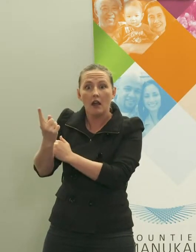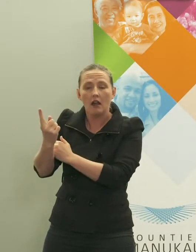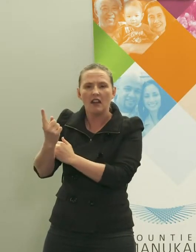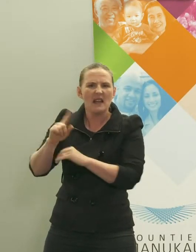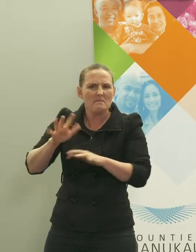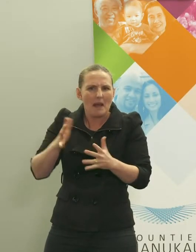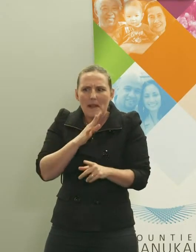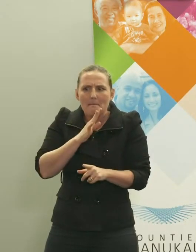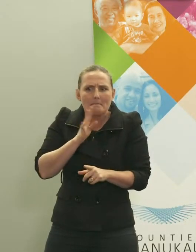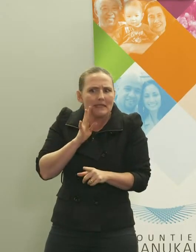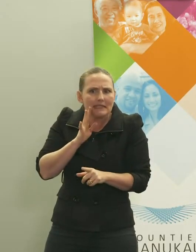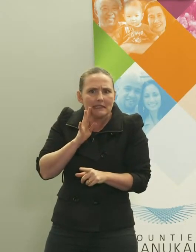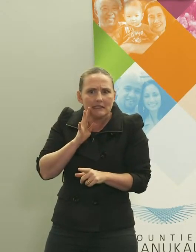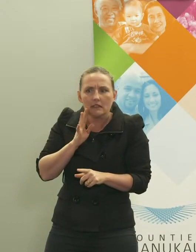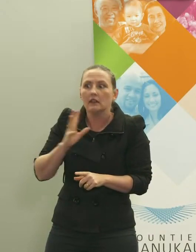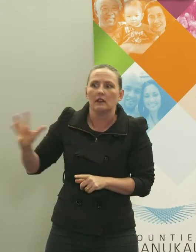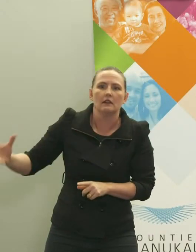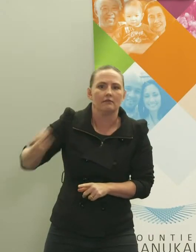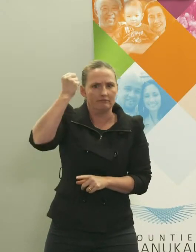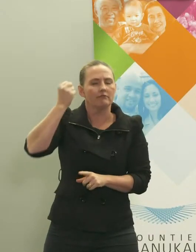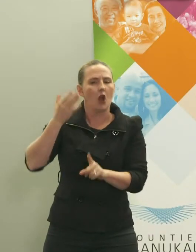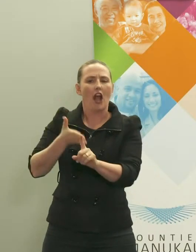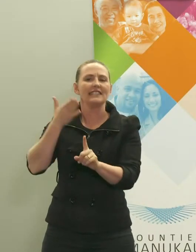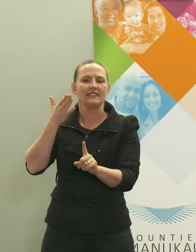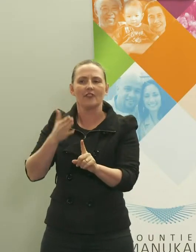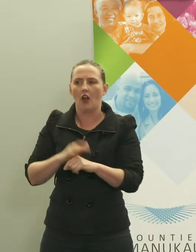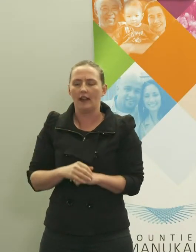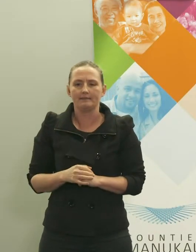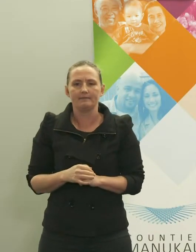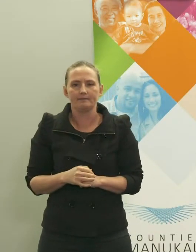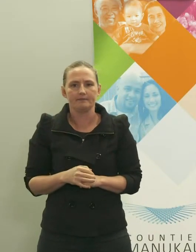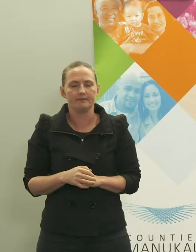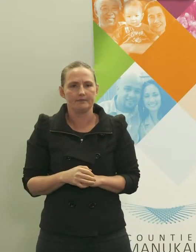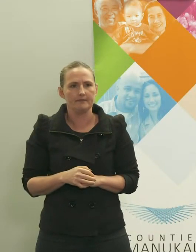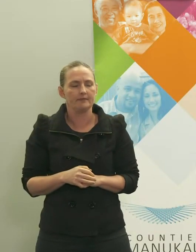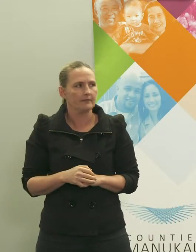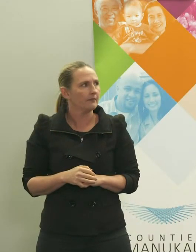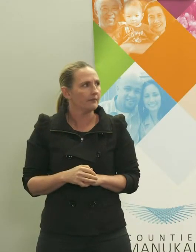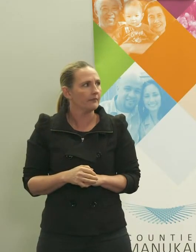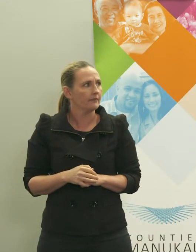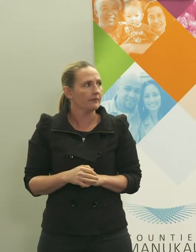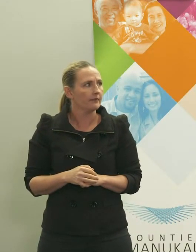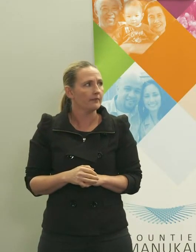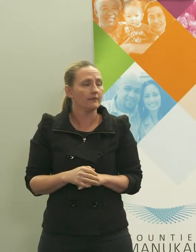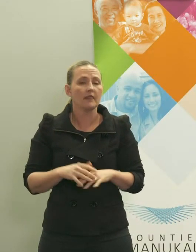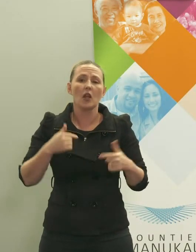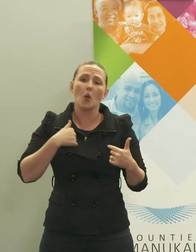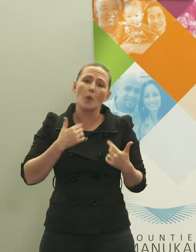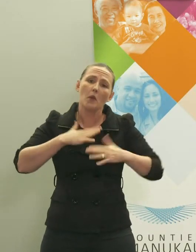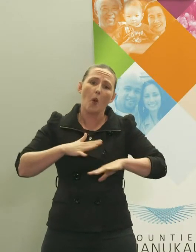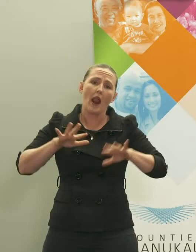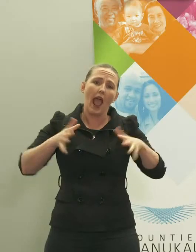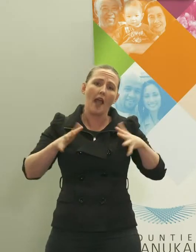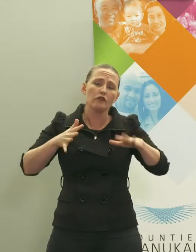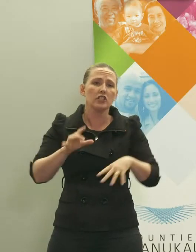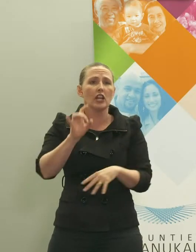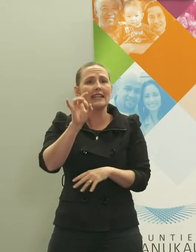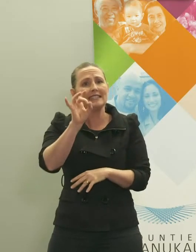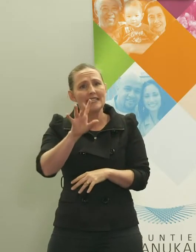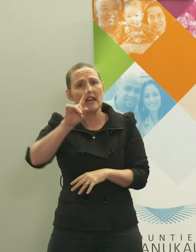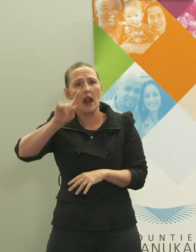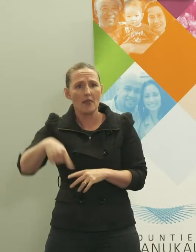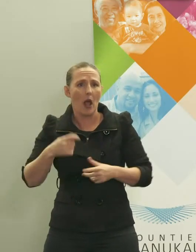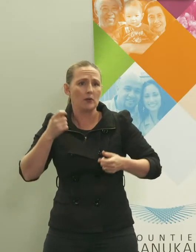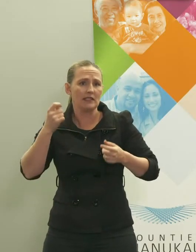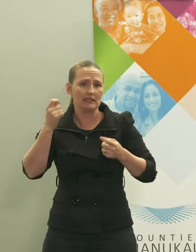hasn't gathered up yet, that we're going to identify those. So I think we said we wanted an average of around 10,000 tests a day for 7